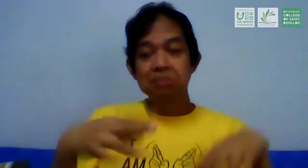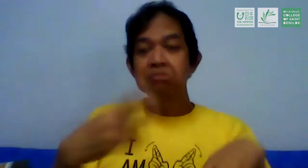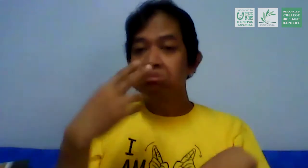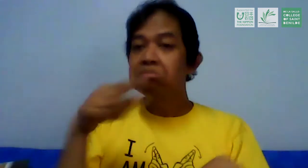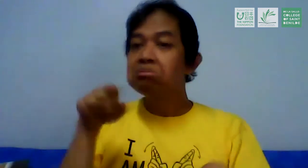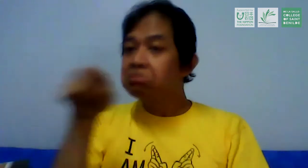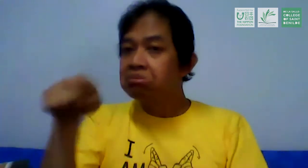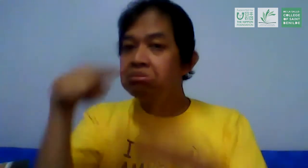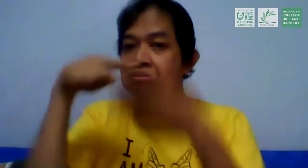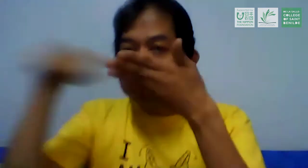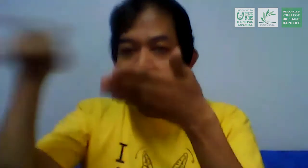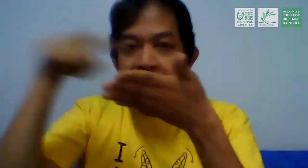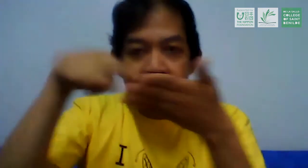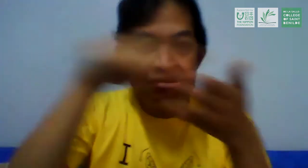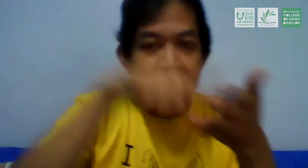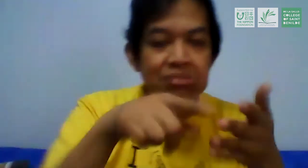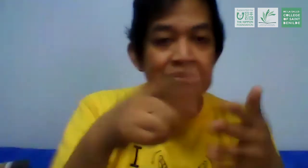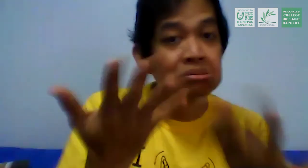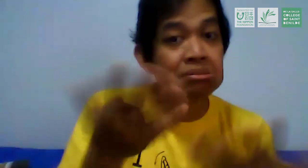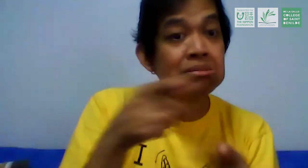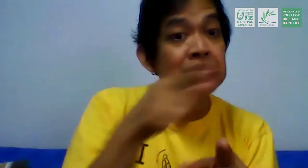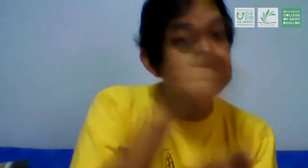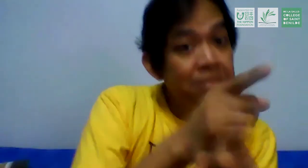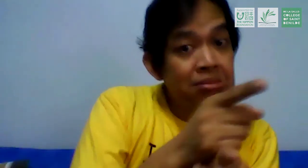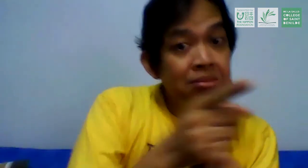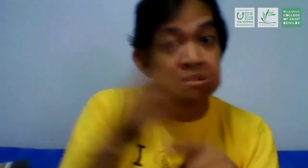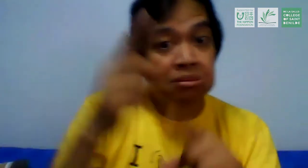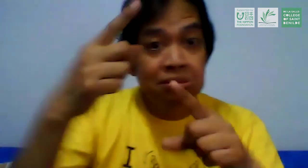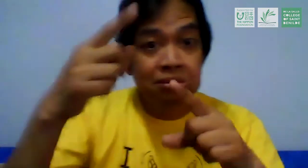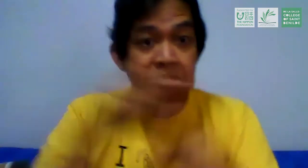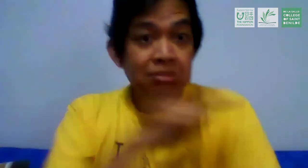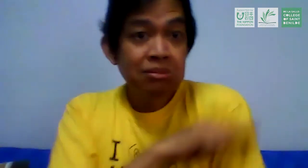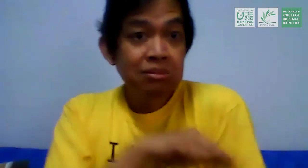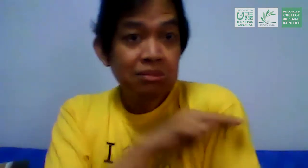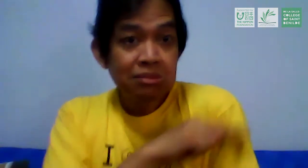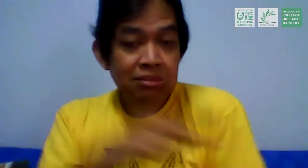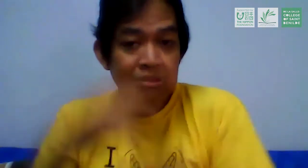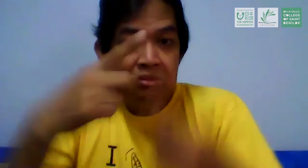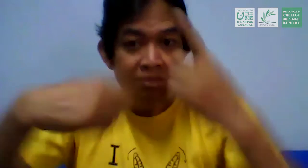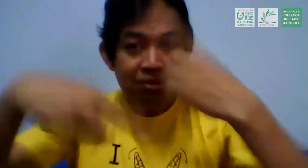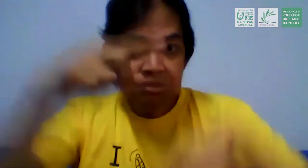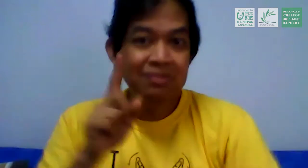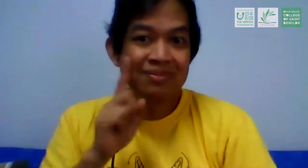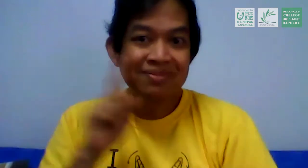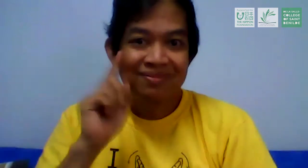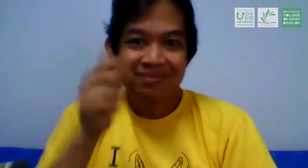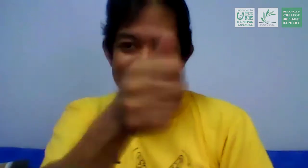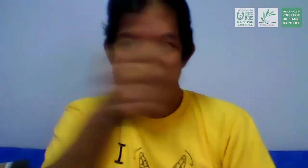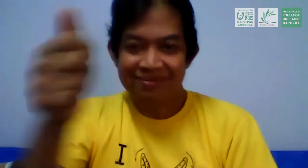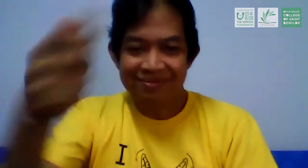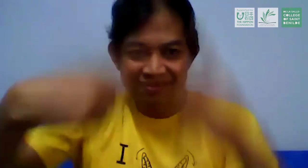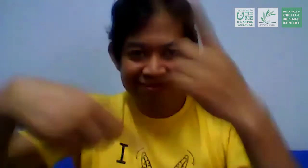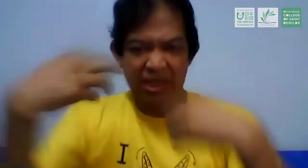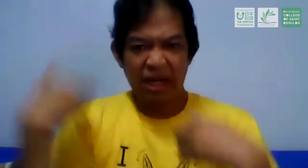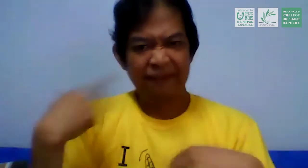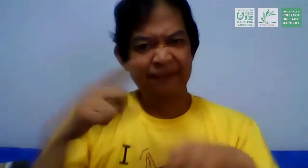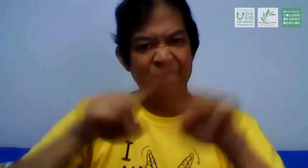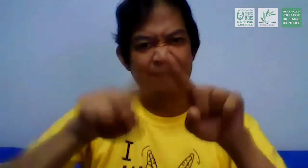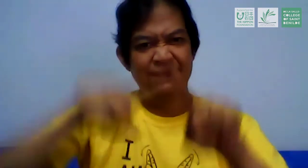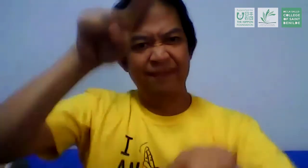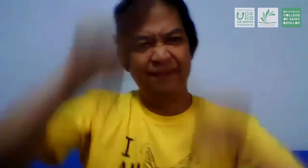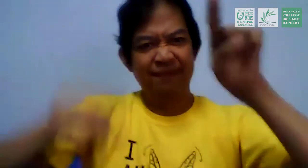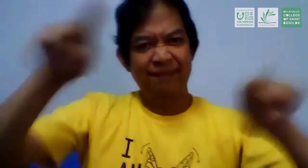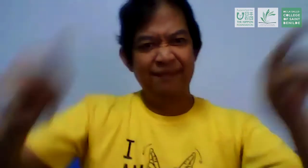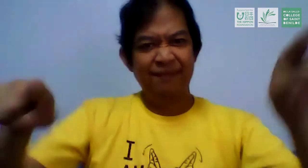got their signs or the ideas, I will I will check, and